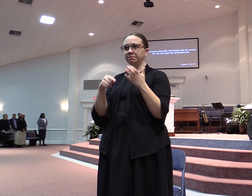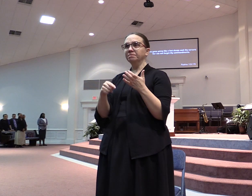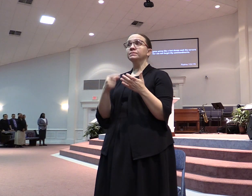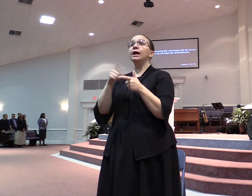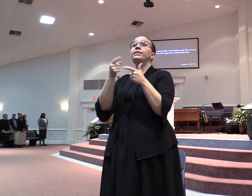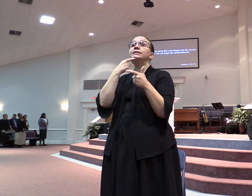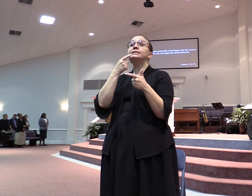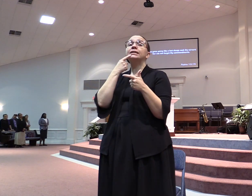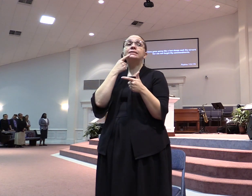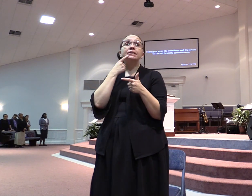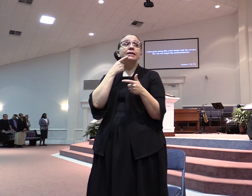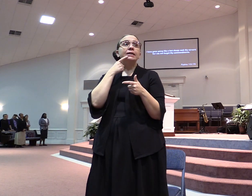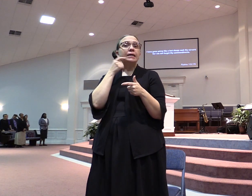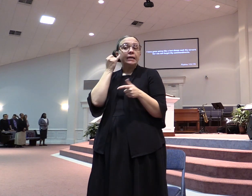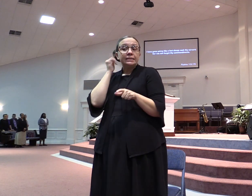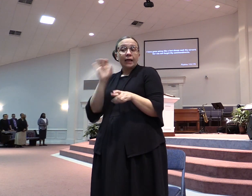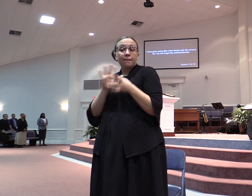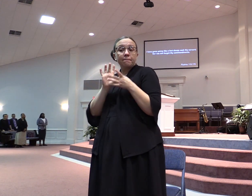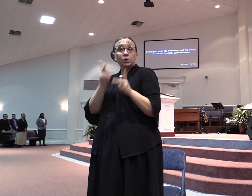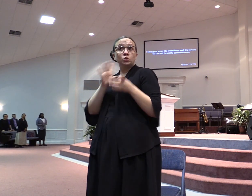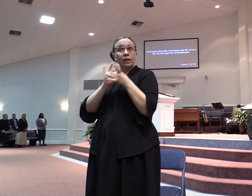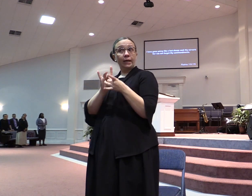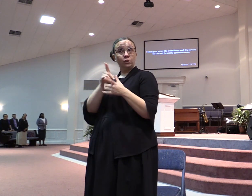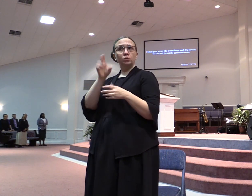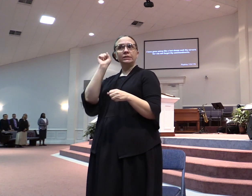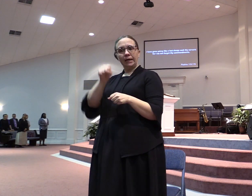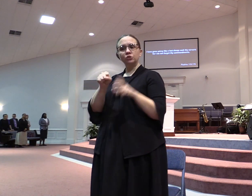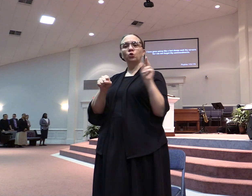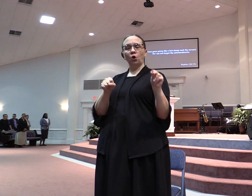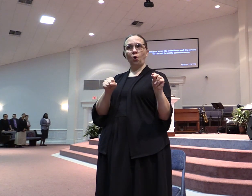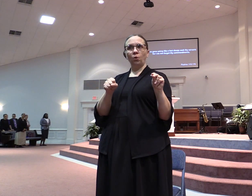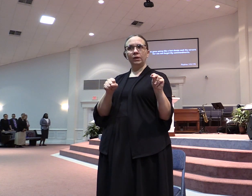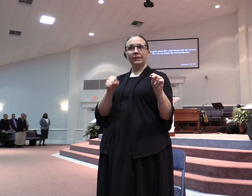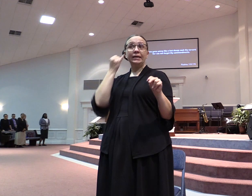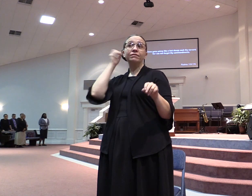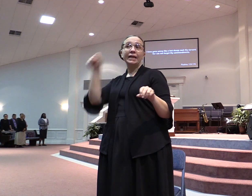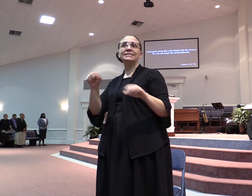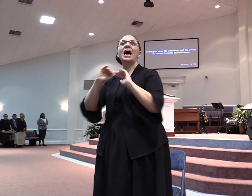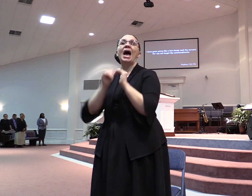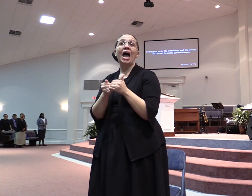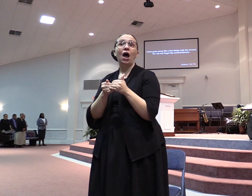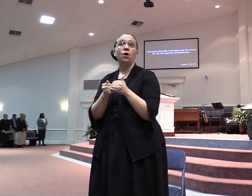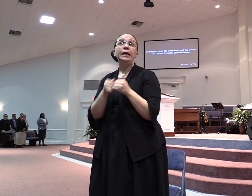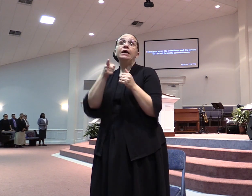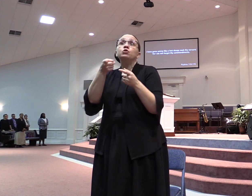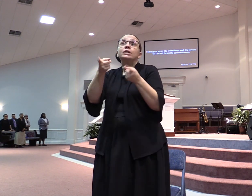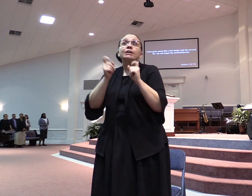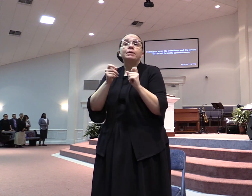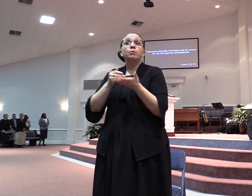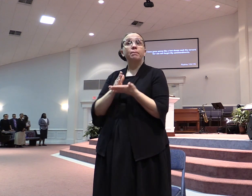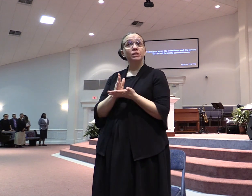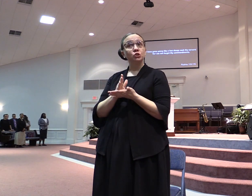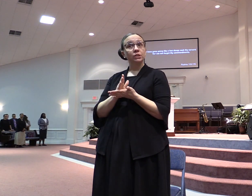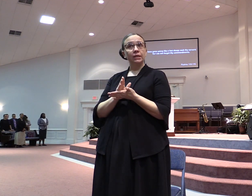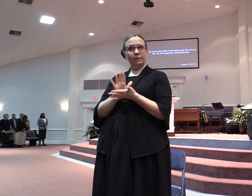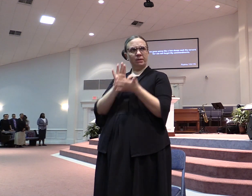Then it says, is this person related to you? Yes or no? If yes, how? And if you'll give me permission by giving me